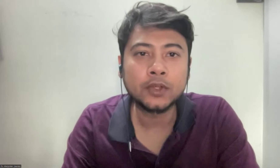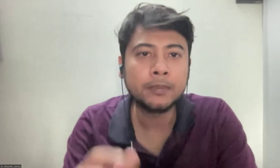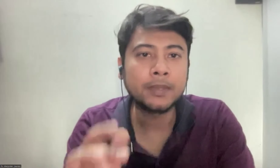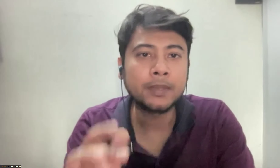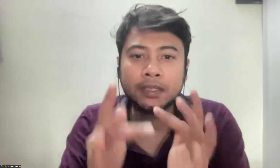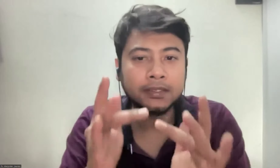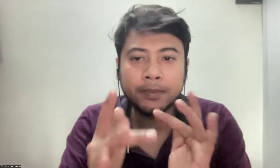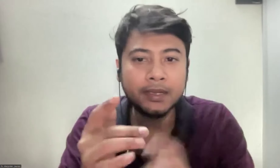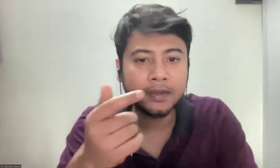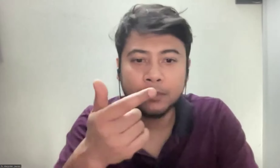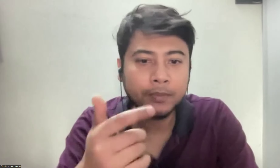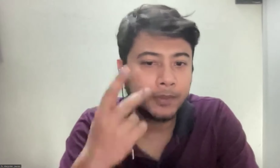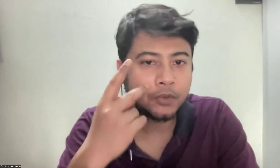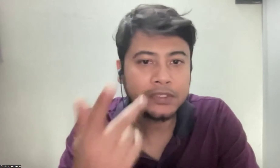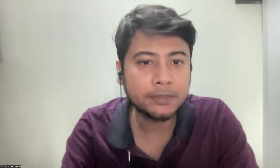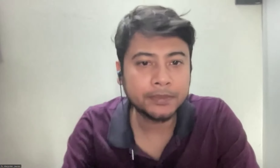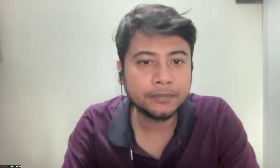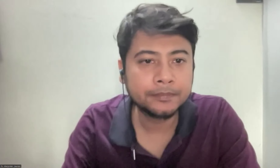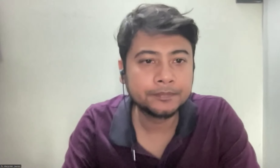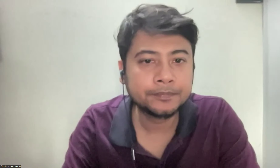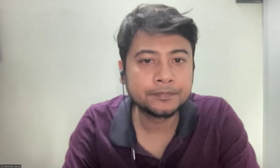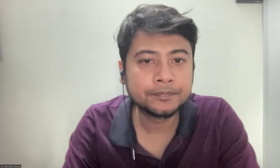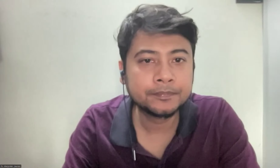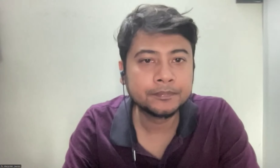What happened? Sorry Mataji, I think some internet problem. He couldn't see me.